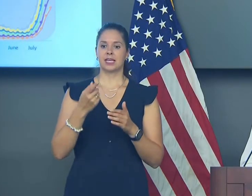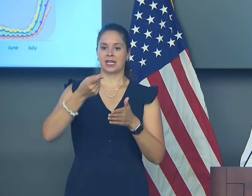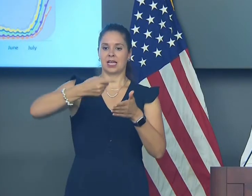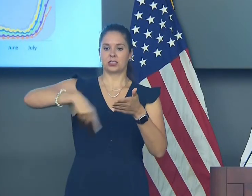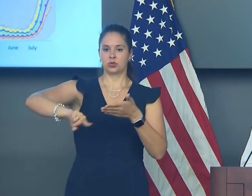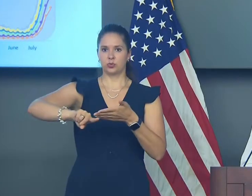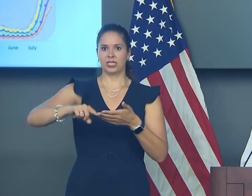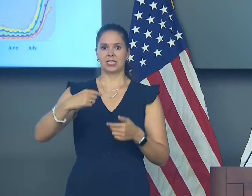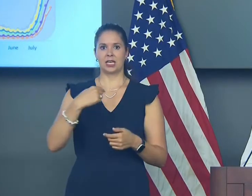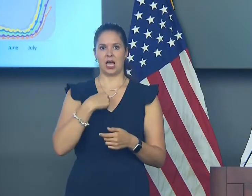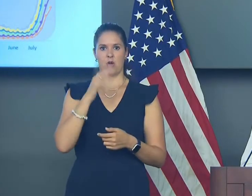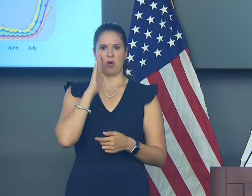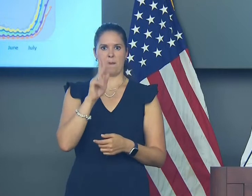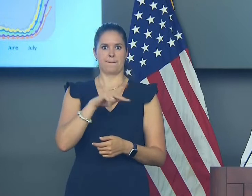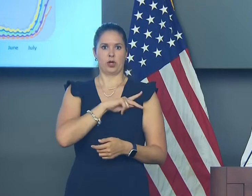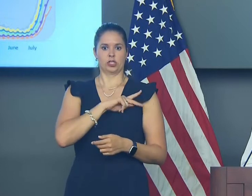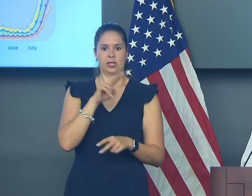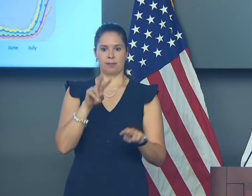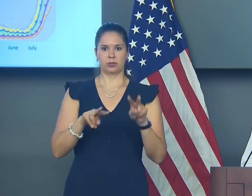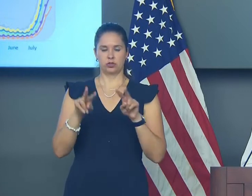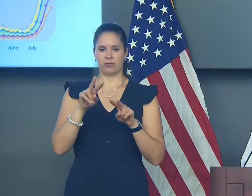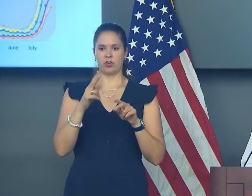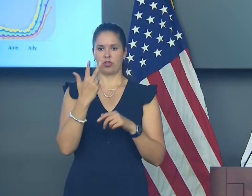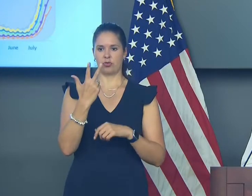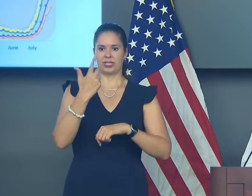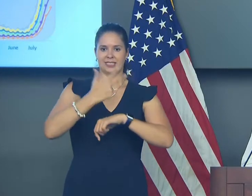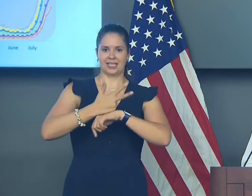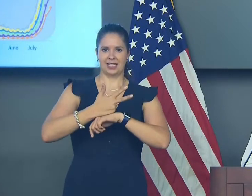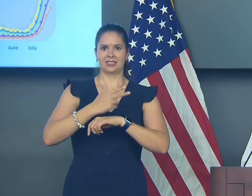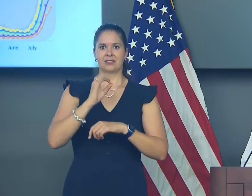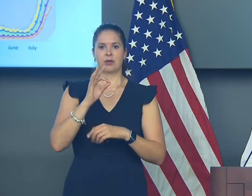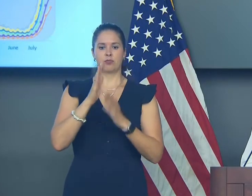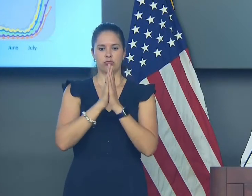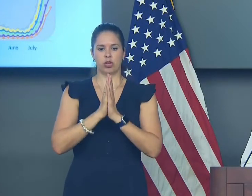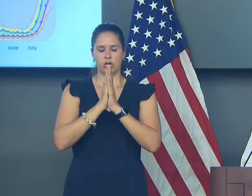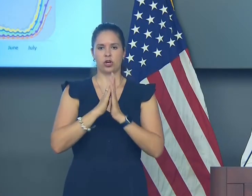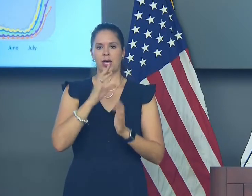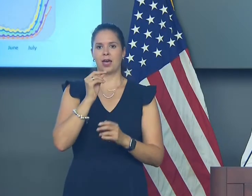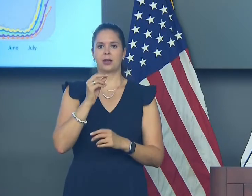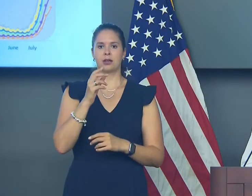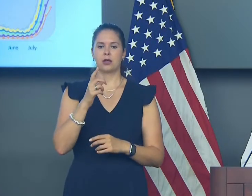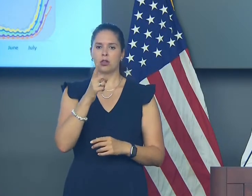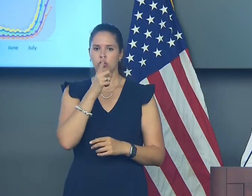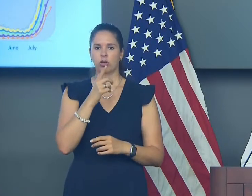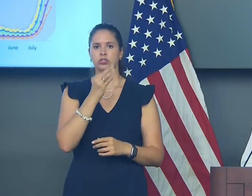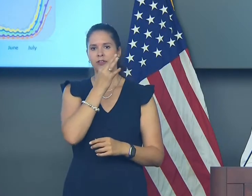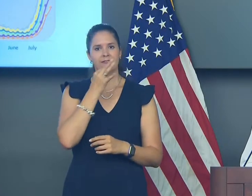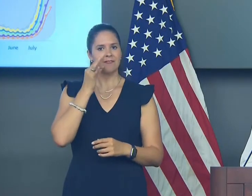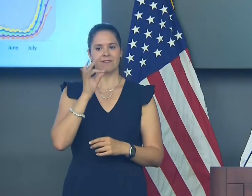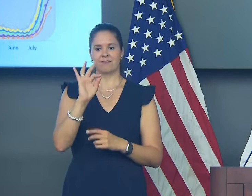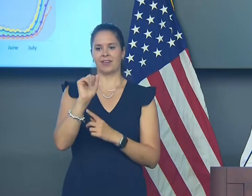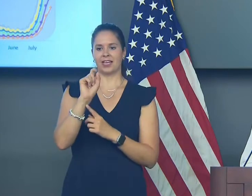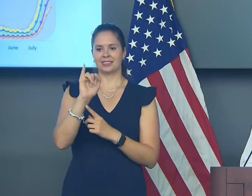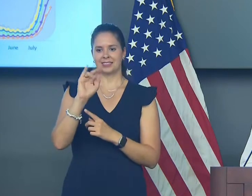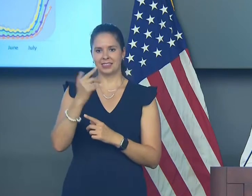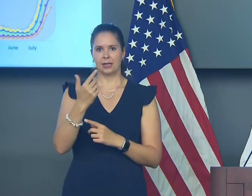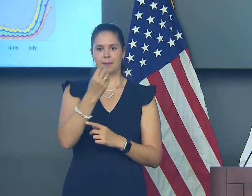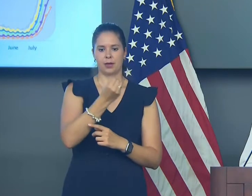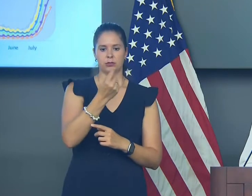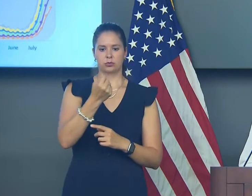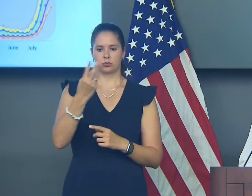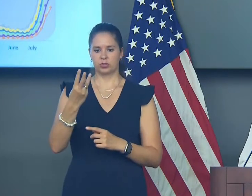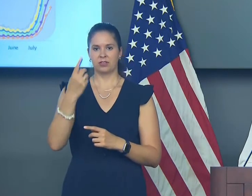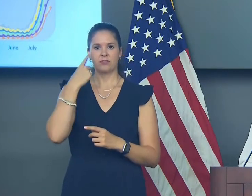next week I will personally observe 3 days of prayer and lunch fasting on Monday, Tuesday, and Wednesday for